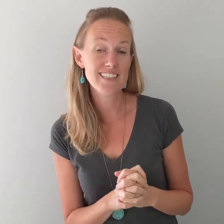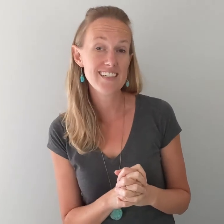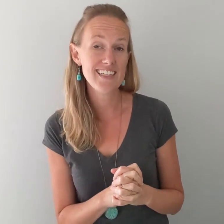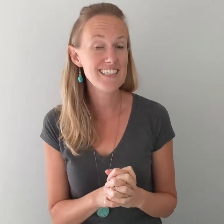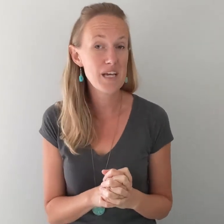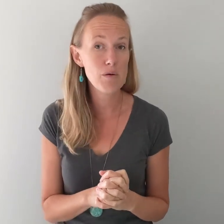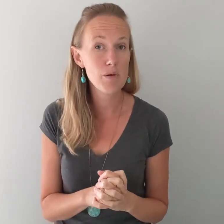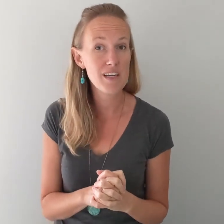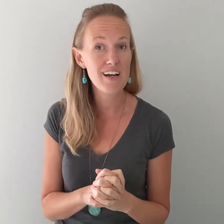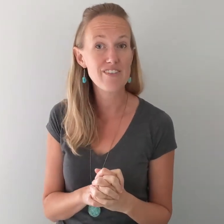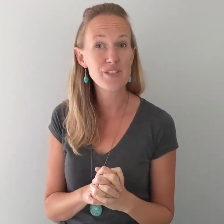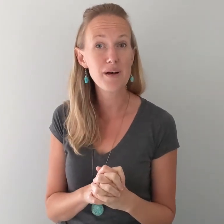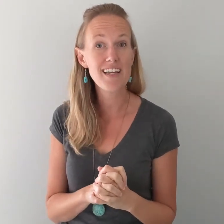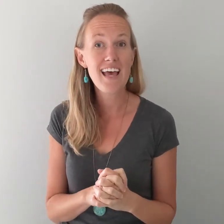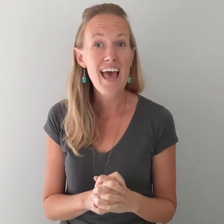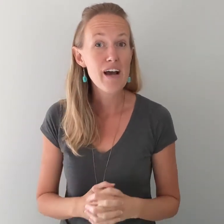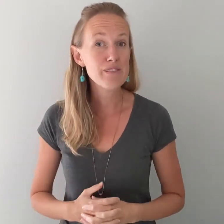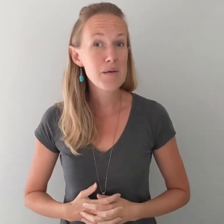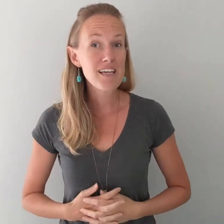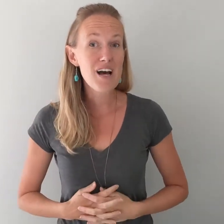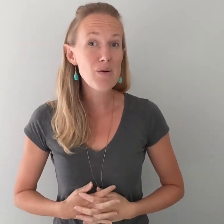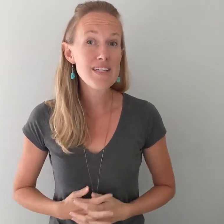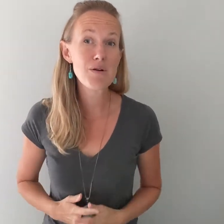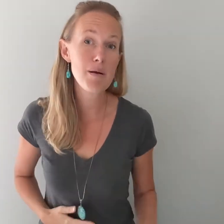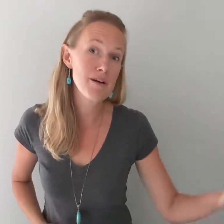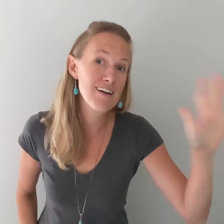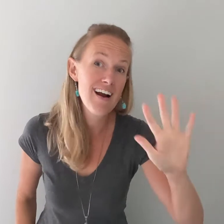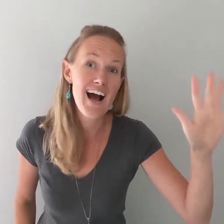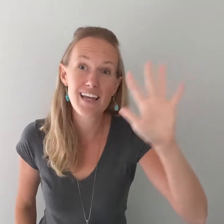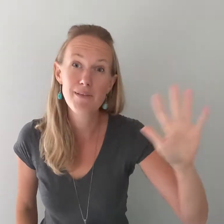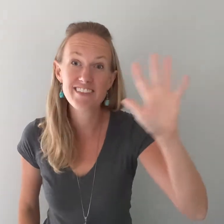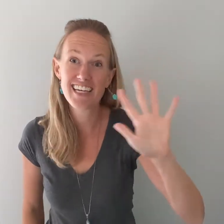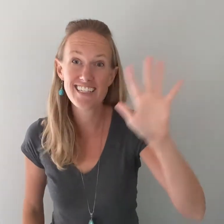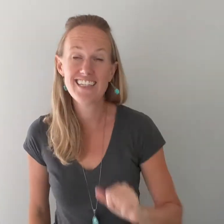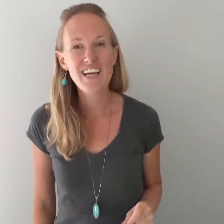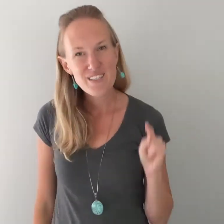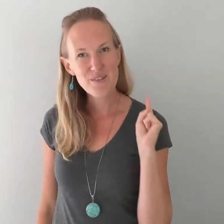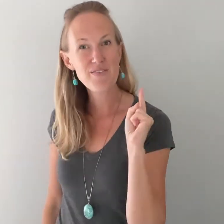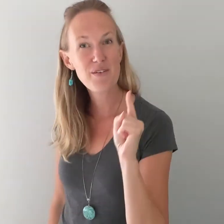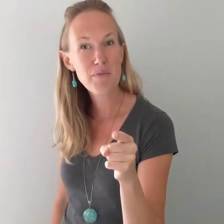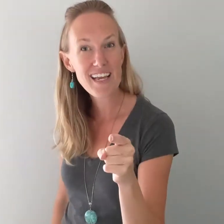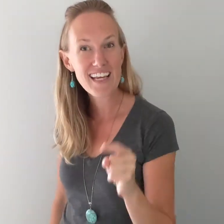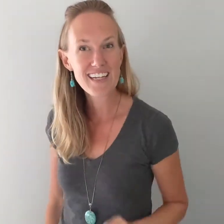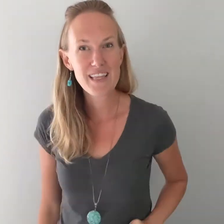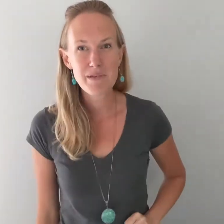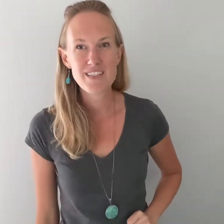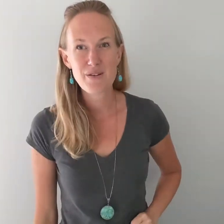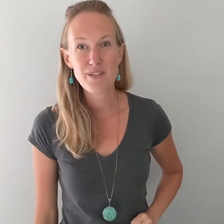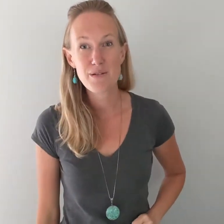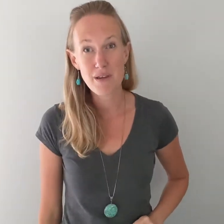yesterday. Today we'll be working on verse 1. Housekeeping as always, remember I am left-handed. So if you are right-handed, that means you're going to mirror